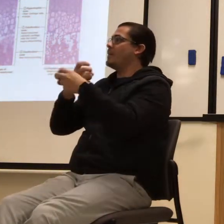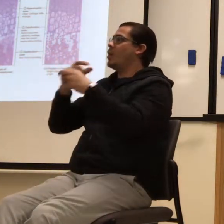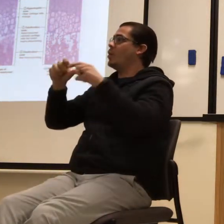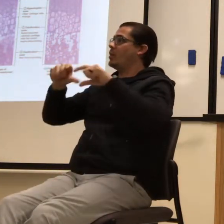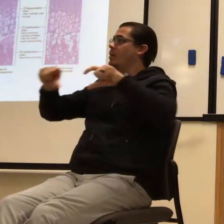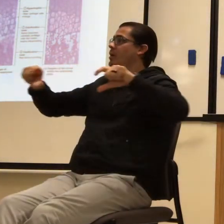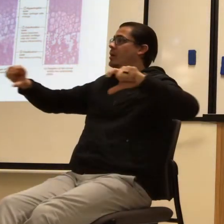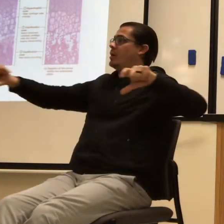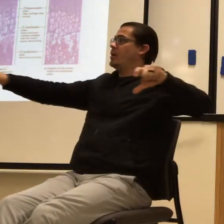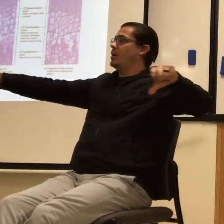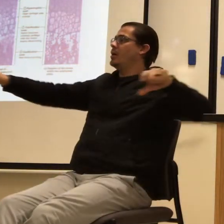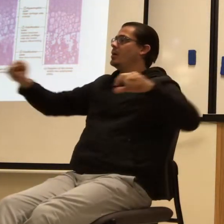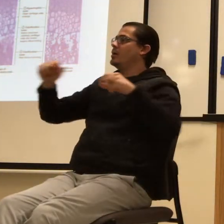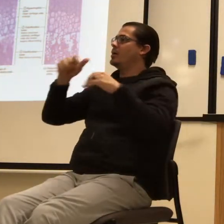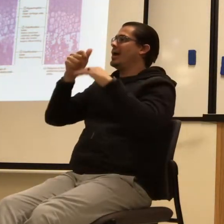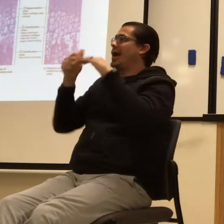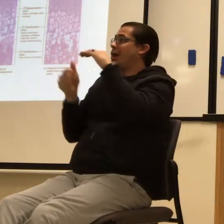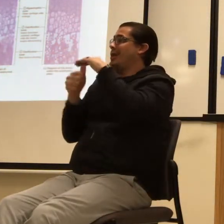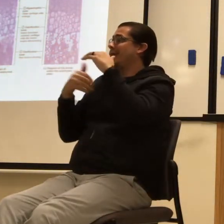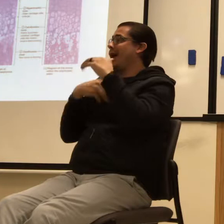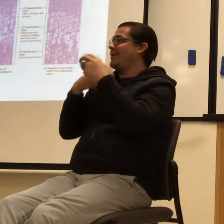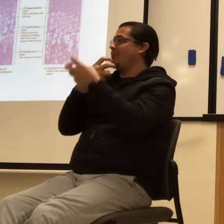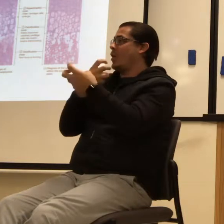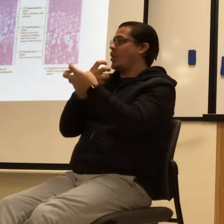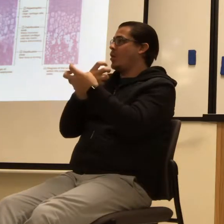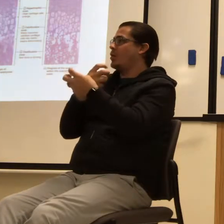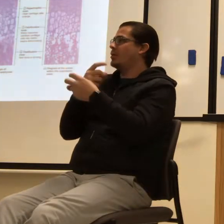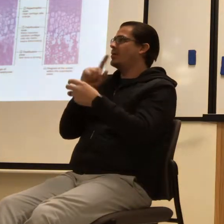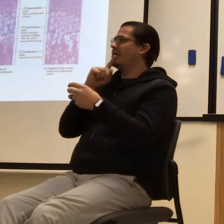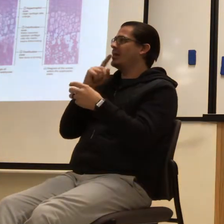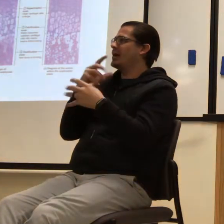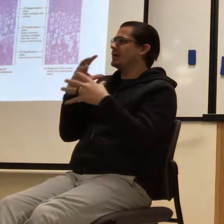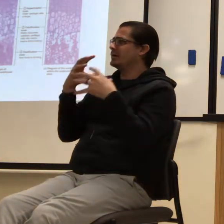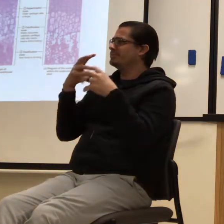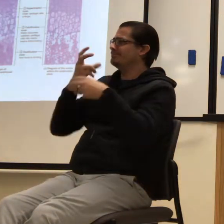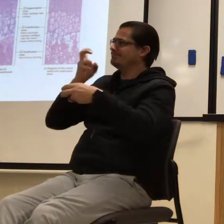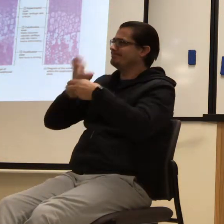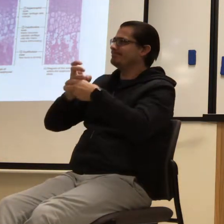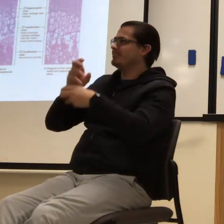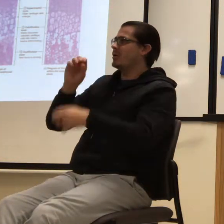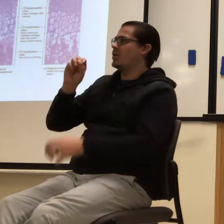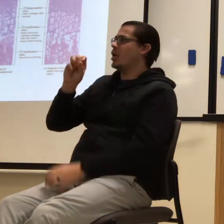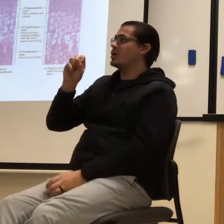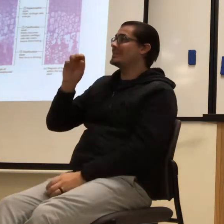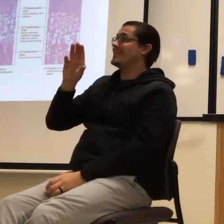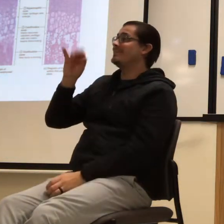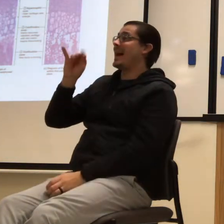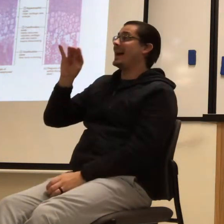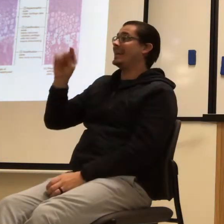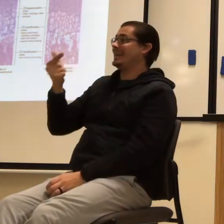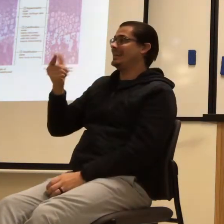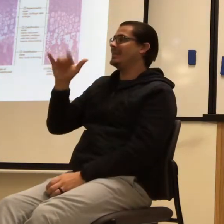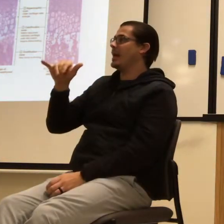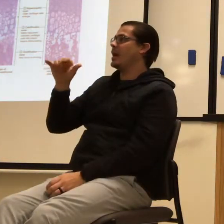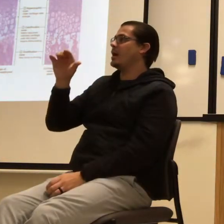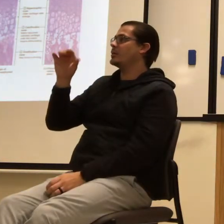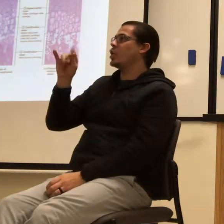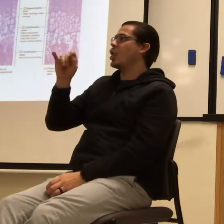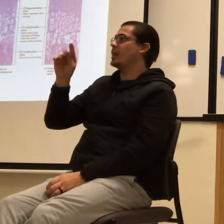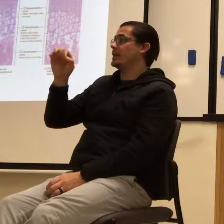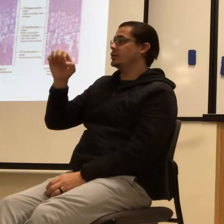underneath it is this bone, and it's kind of like ossifying the cartilage, all right? But as long as